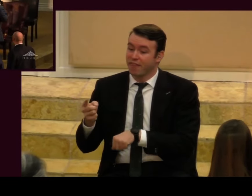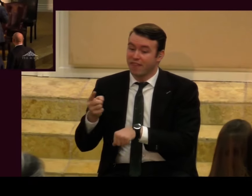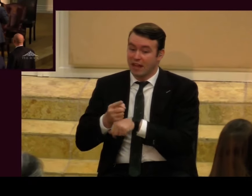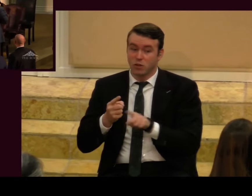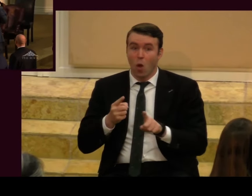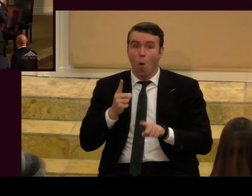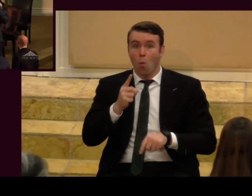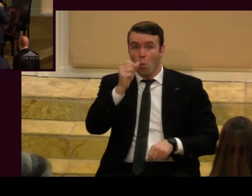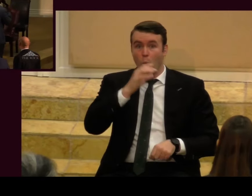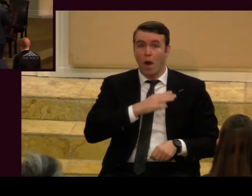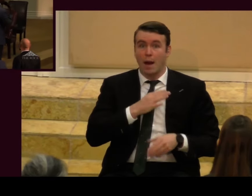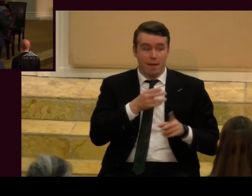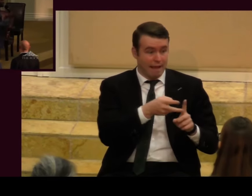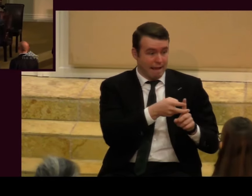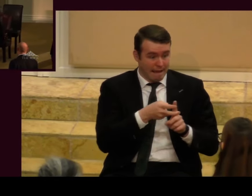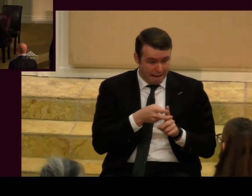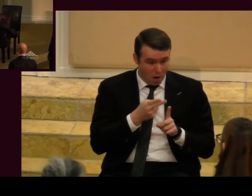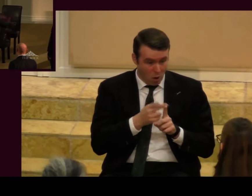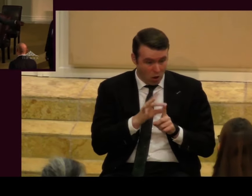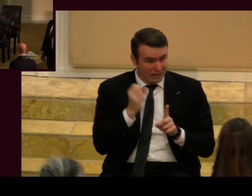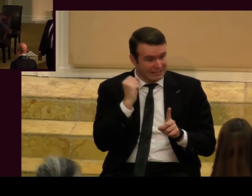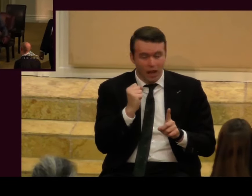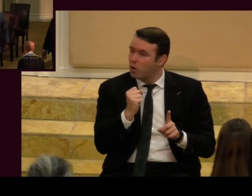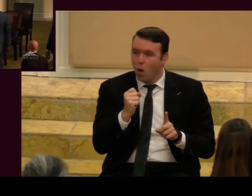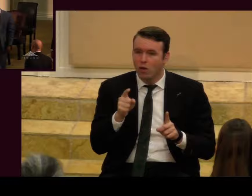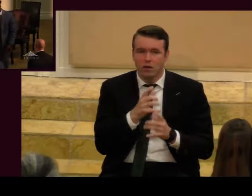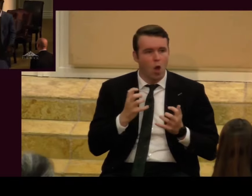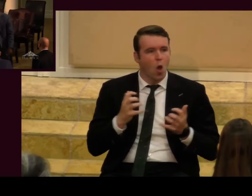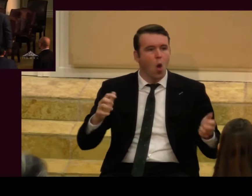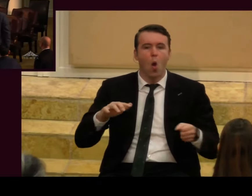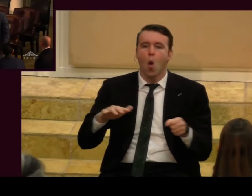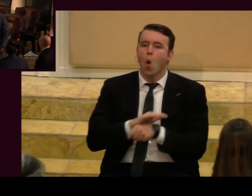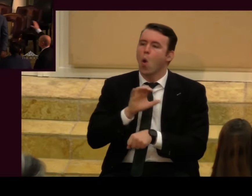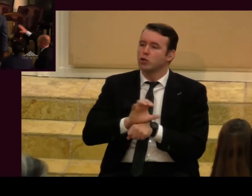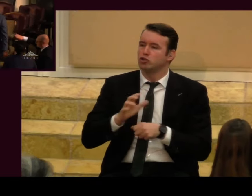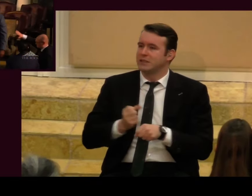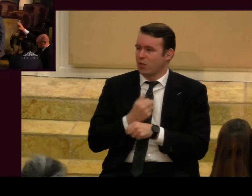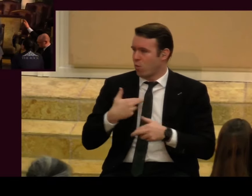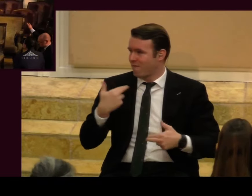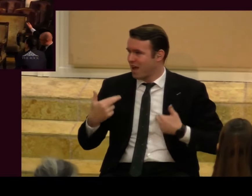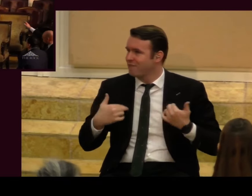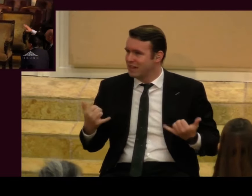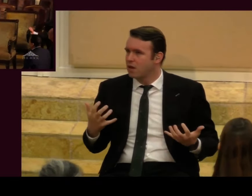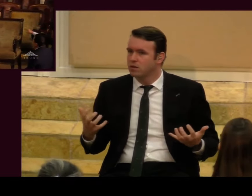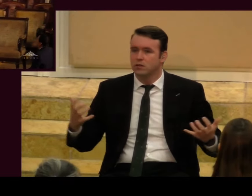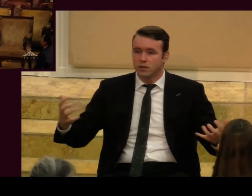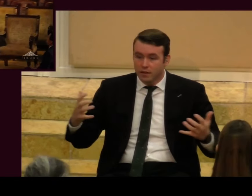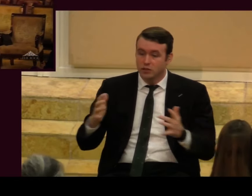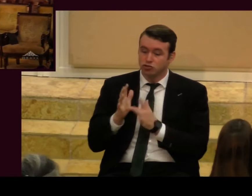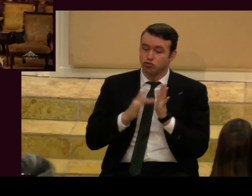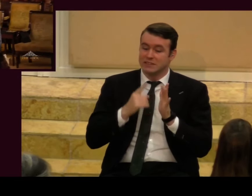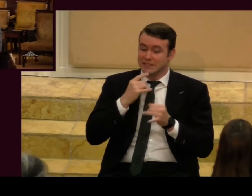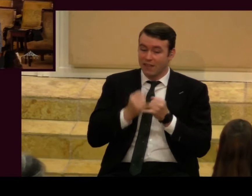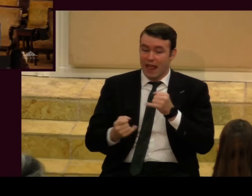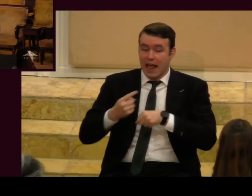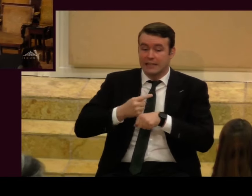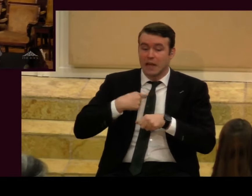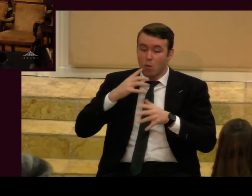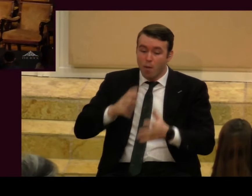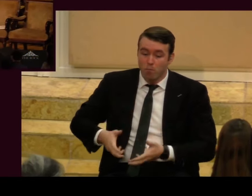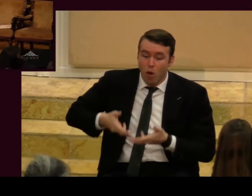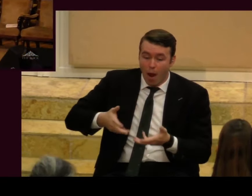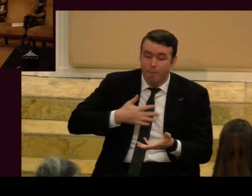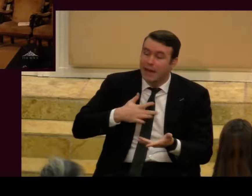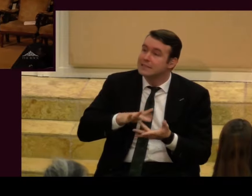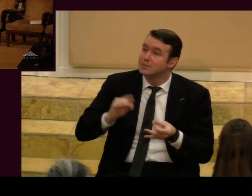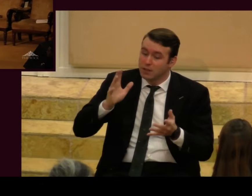of the one man revival is over, brother. This is a body revival. Woo! Jesus said, in the last days, I